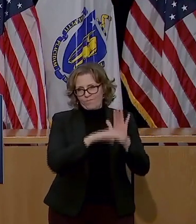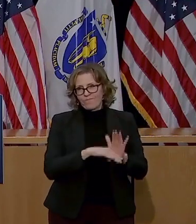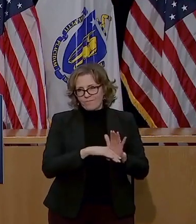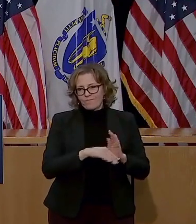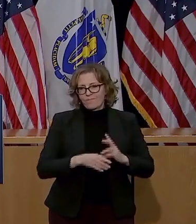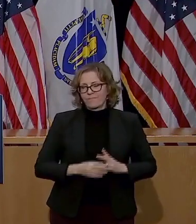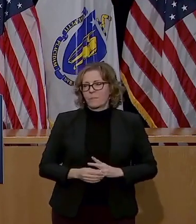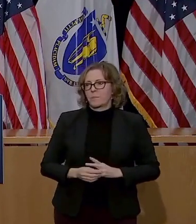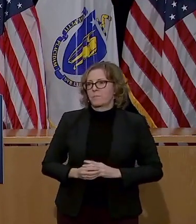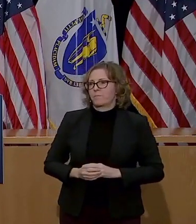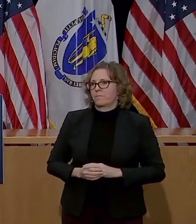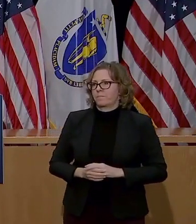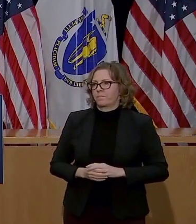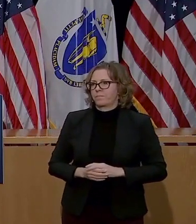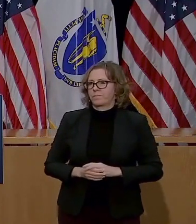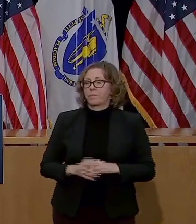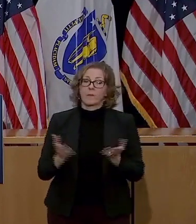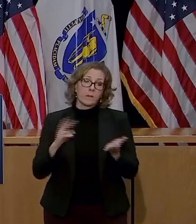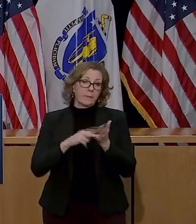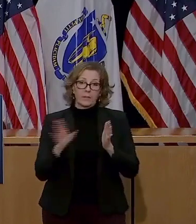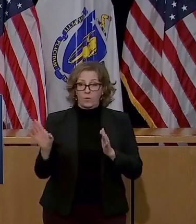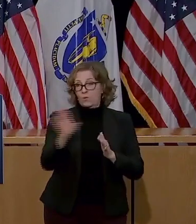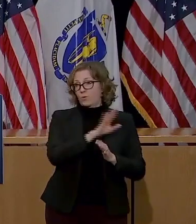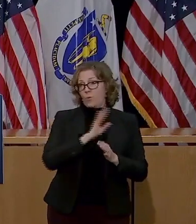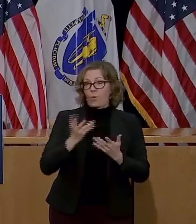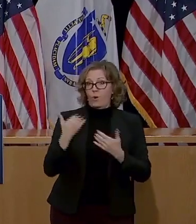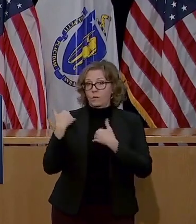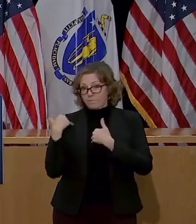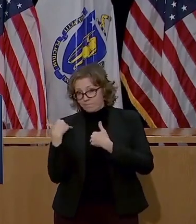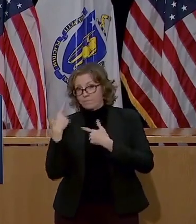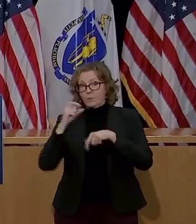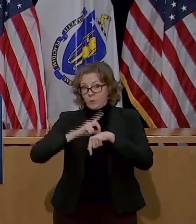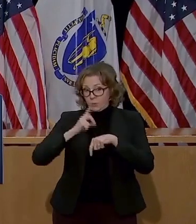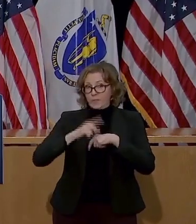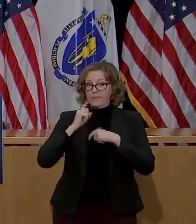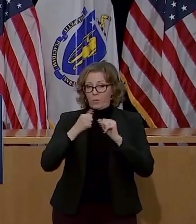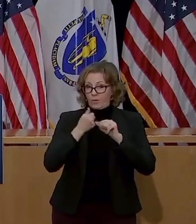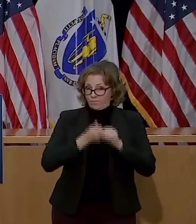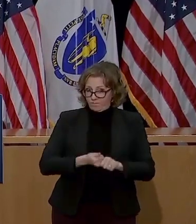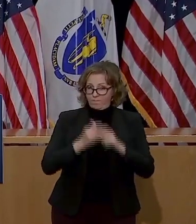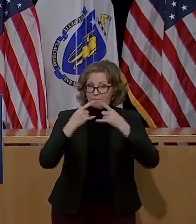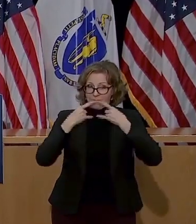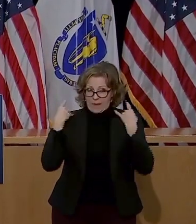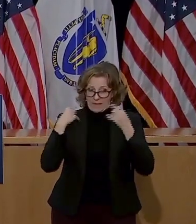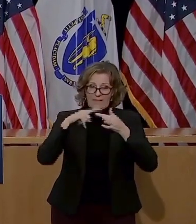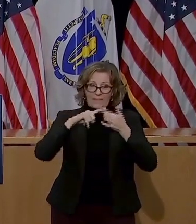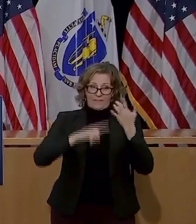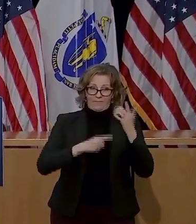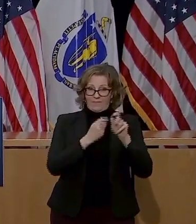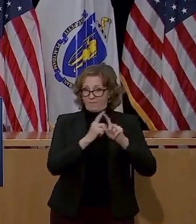surge. That's all thanks to you. And with that, I'll turn it over to the Lieutenant Governor.